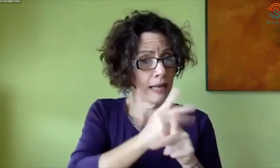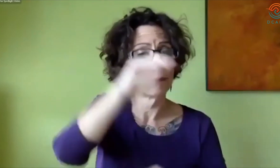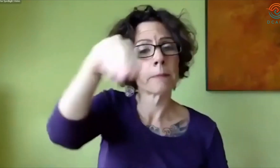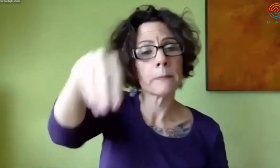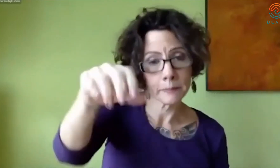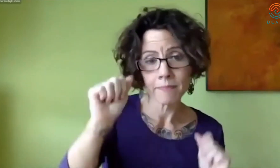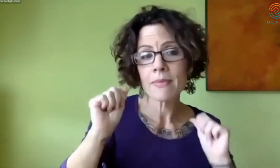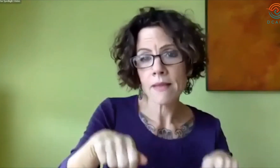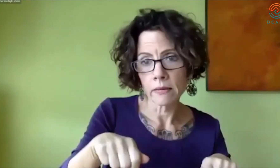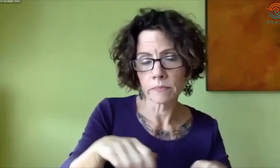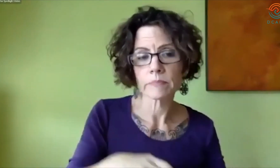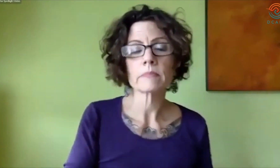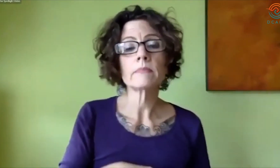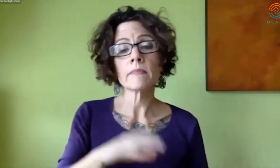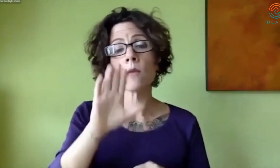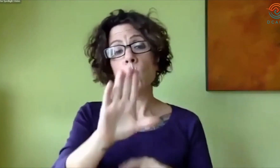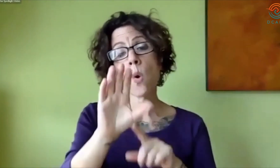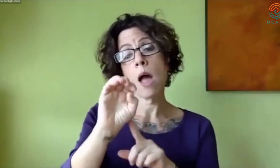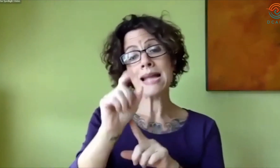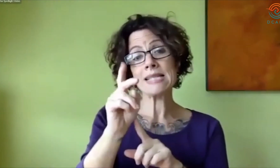fireproof box or safe.